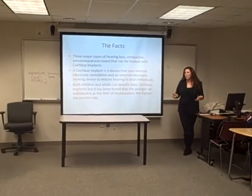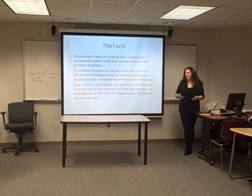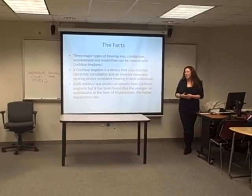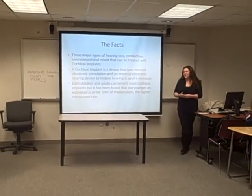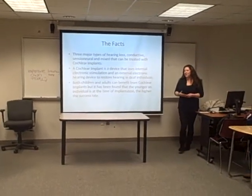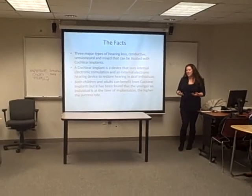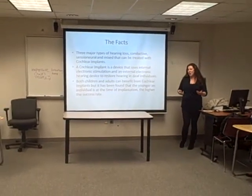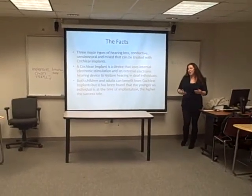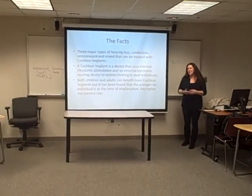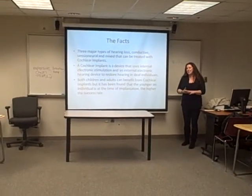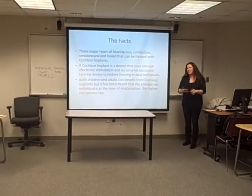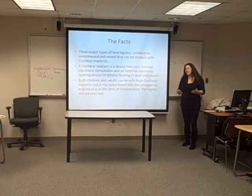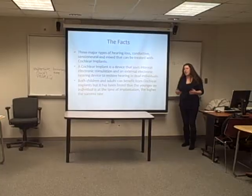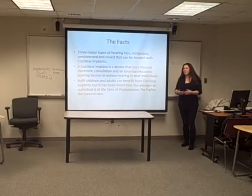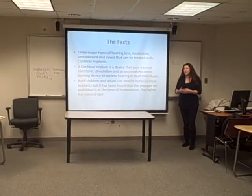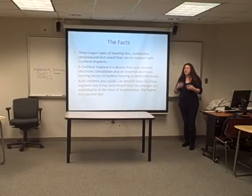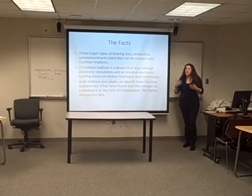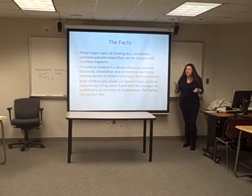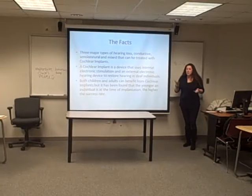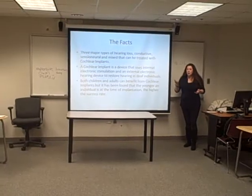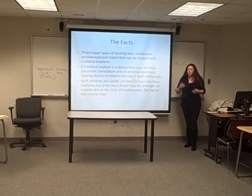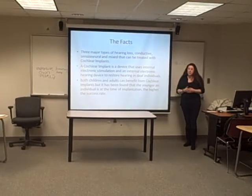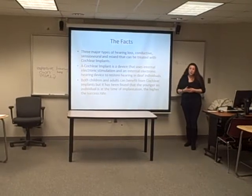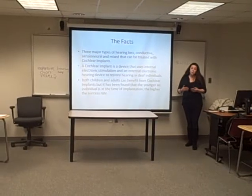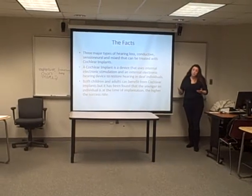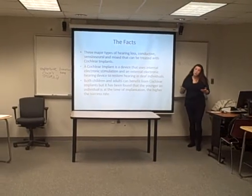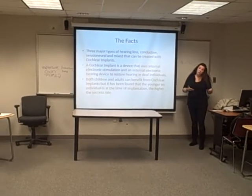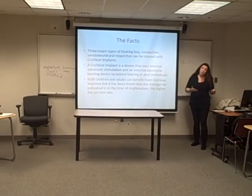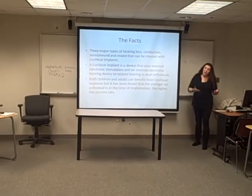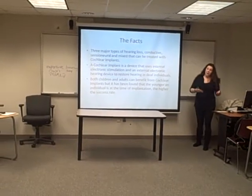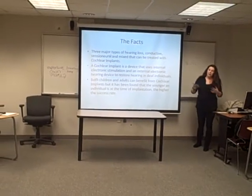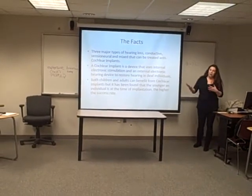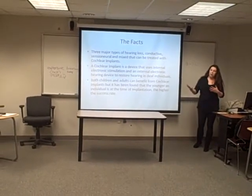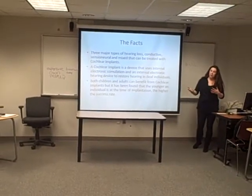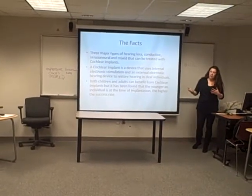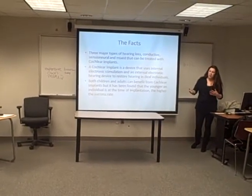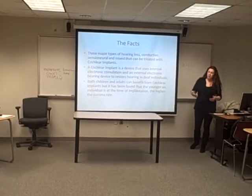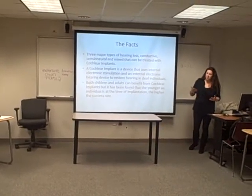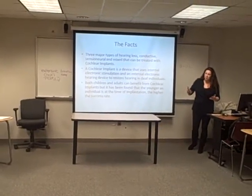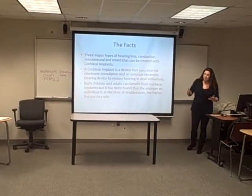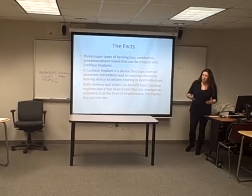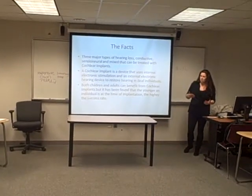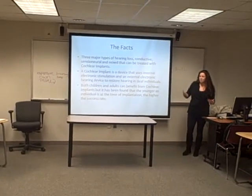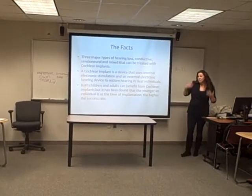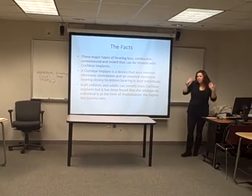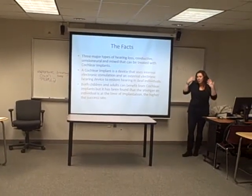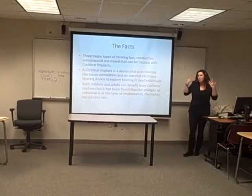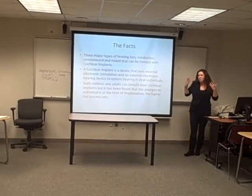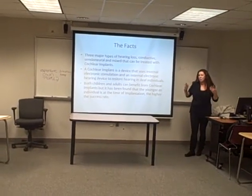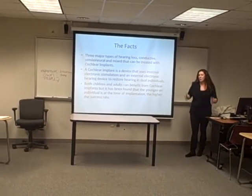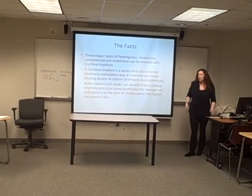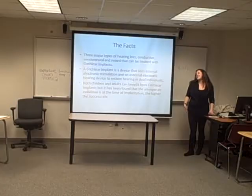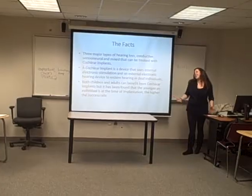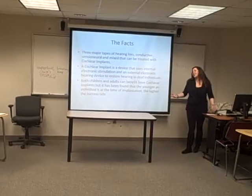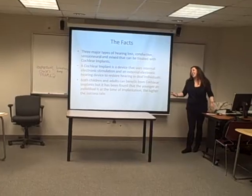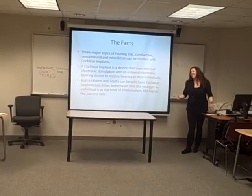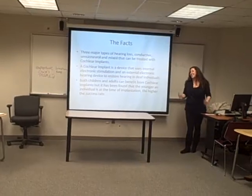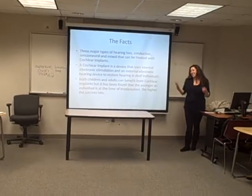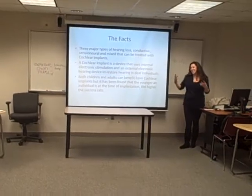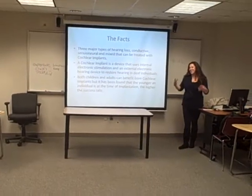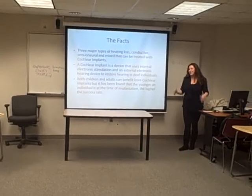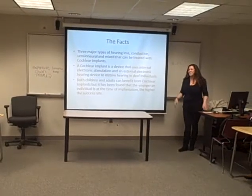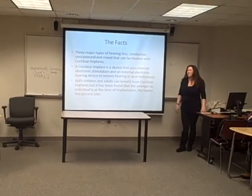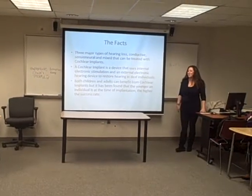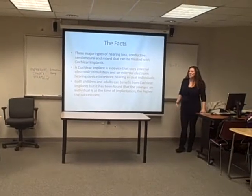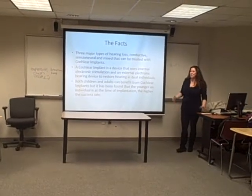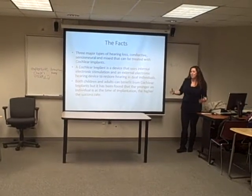speech therapy. So it's tough. It's easier for the people who've had hearing and lost it because they remember what things sound like. So